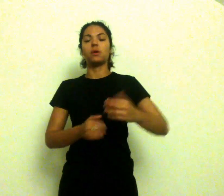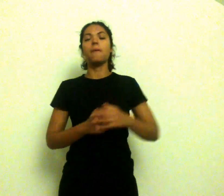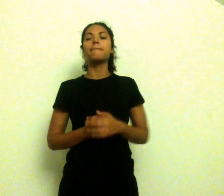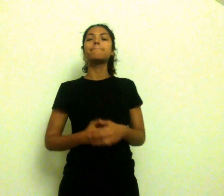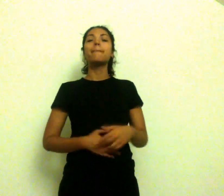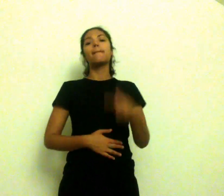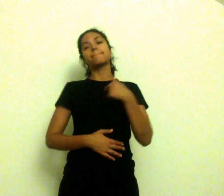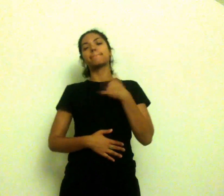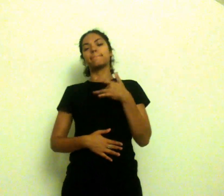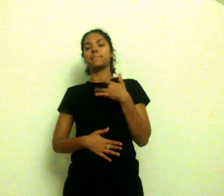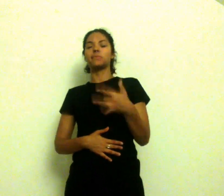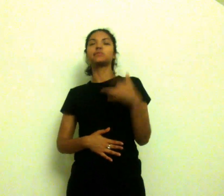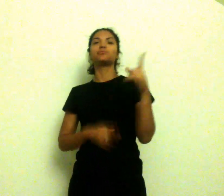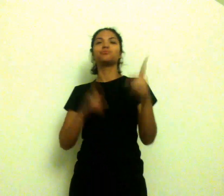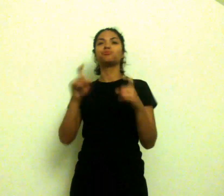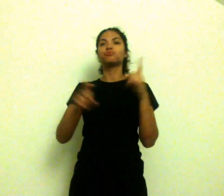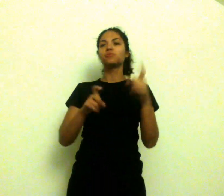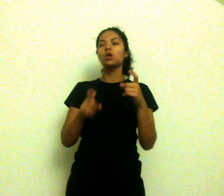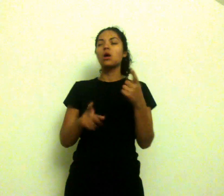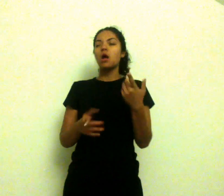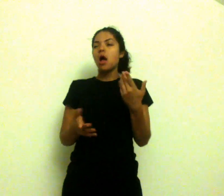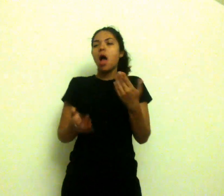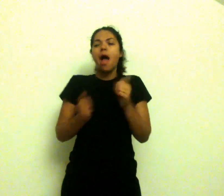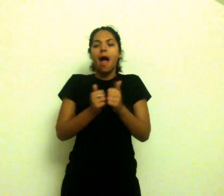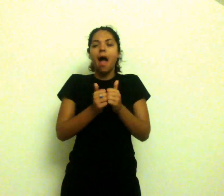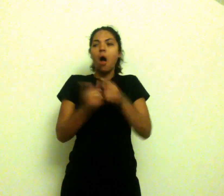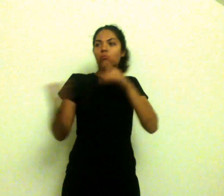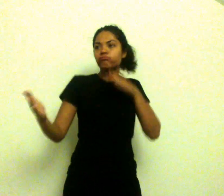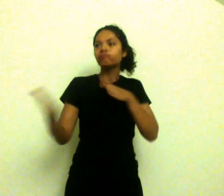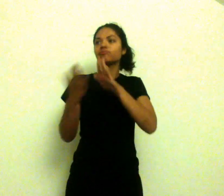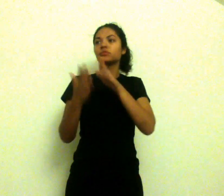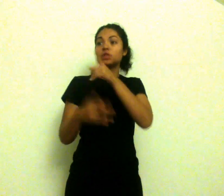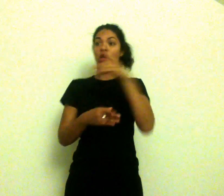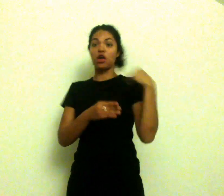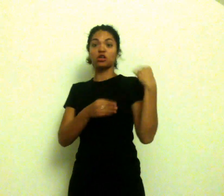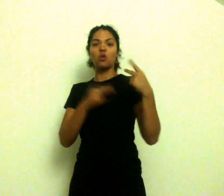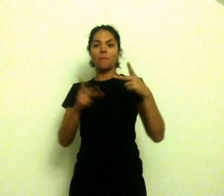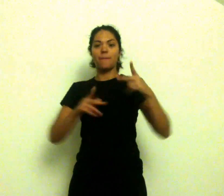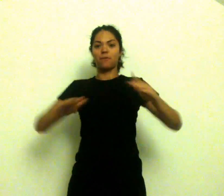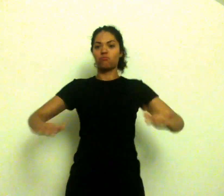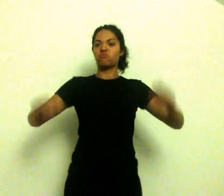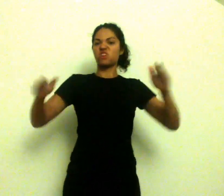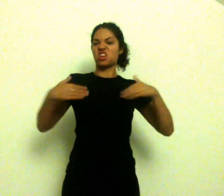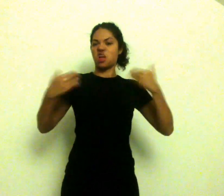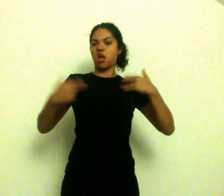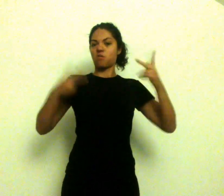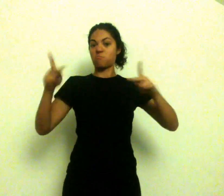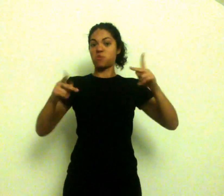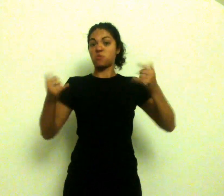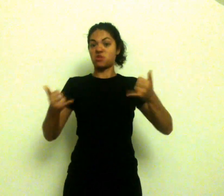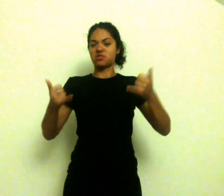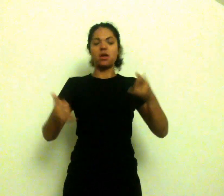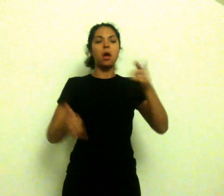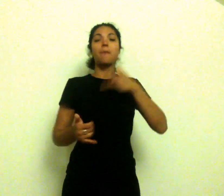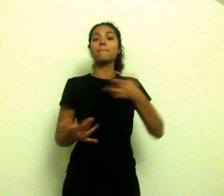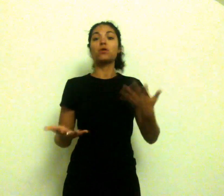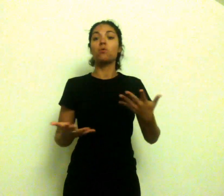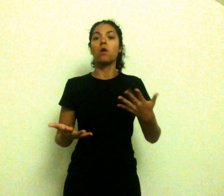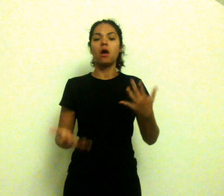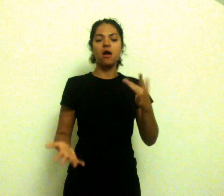form. How do you reach a generation that listens with its eyes and thinks with its feelings? That is